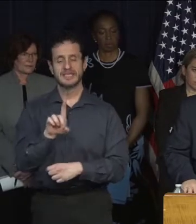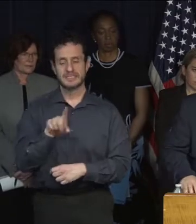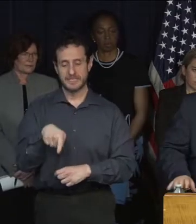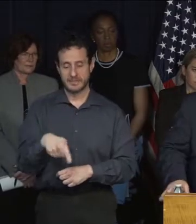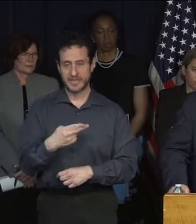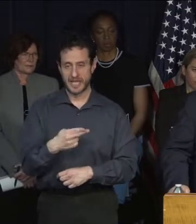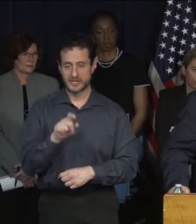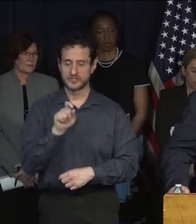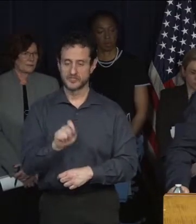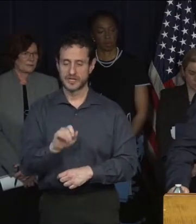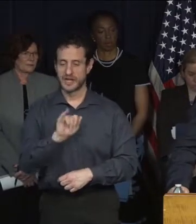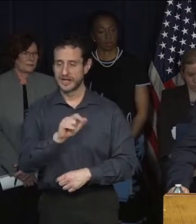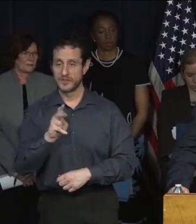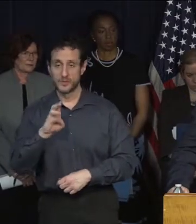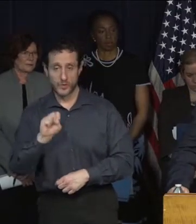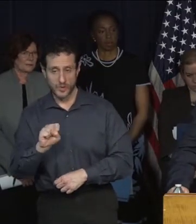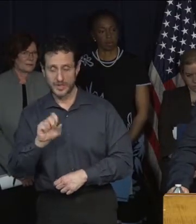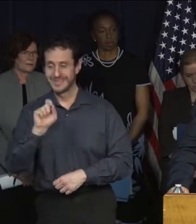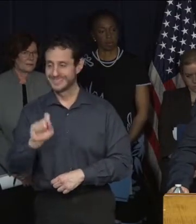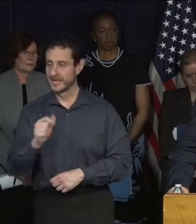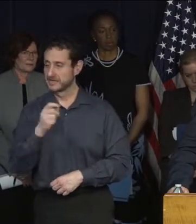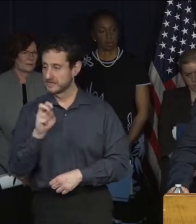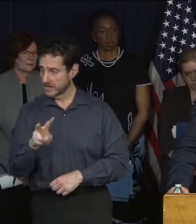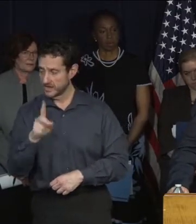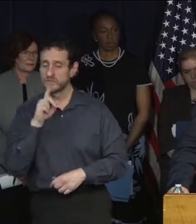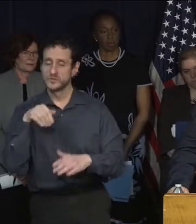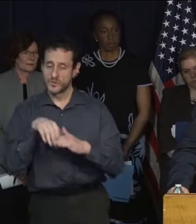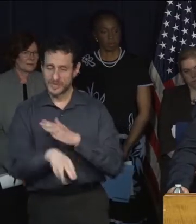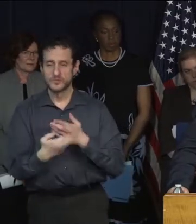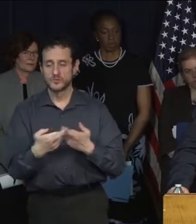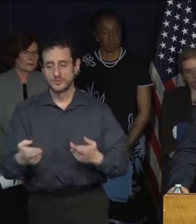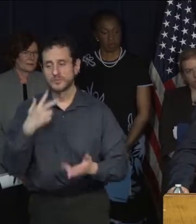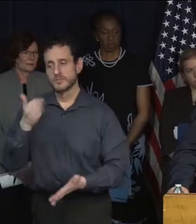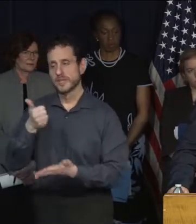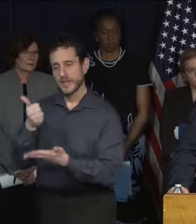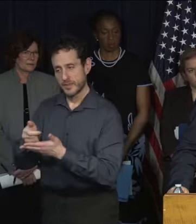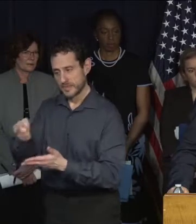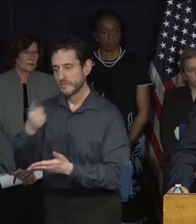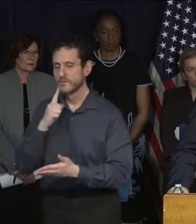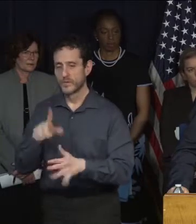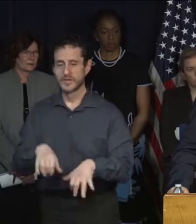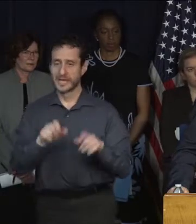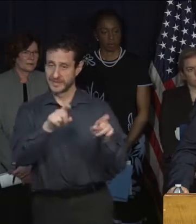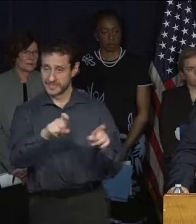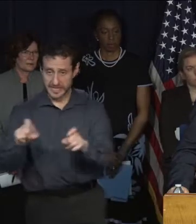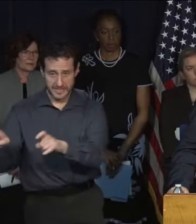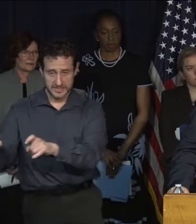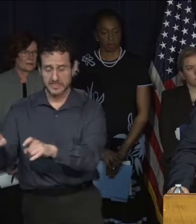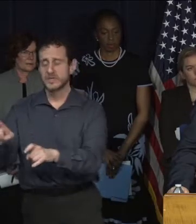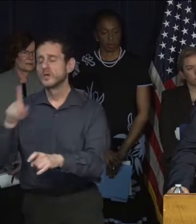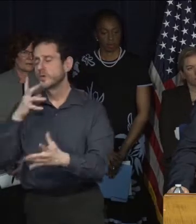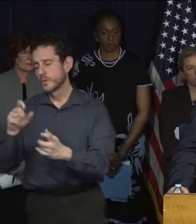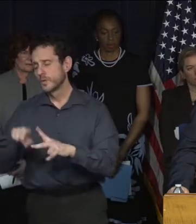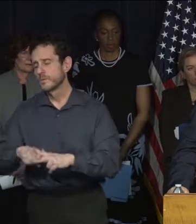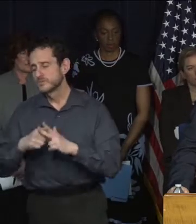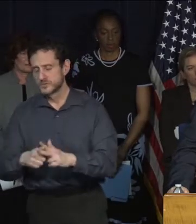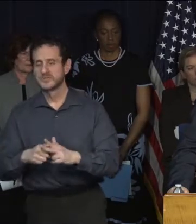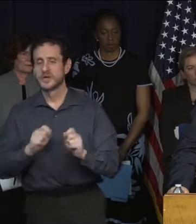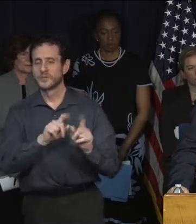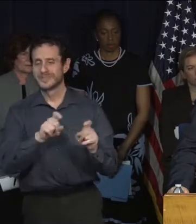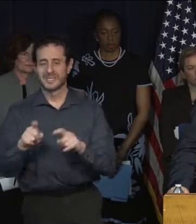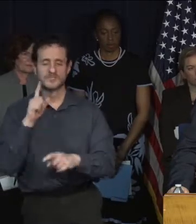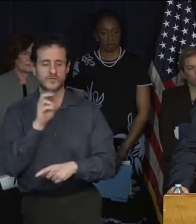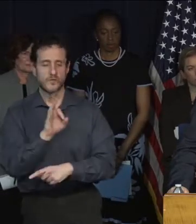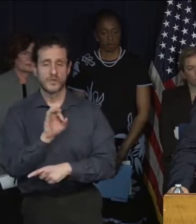dph.illinois.gov. To access resources that would be of assistance to them in both getting tested. You know, we want people to start with testing for the flu and